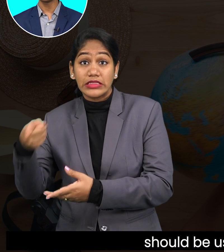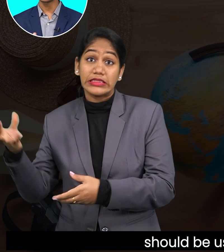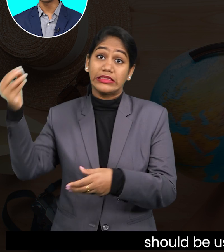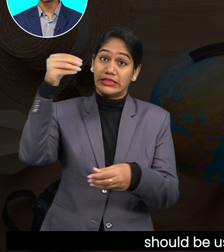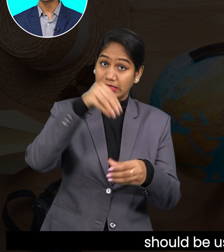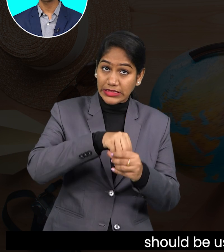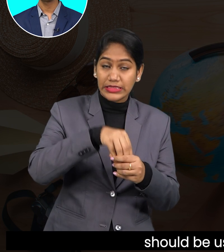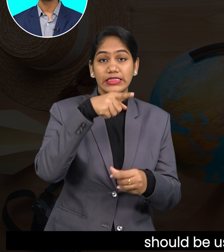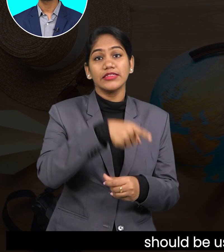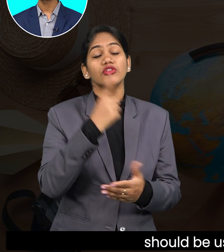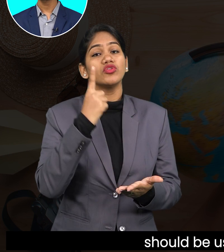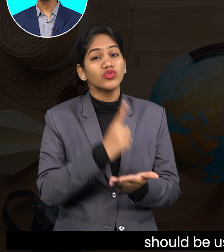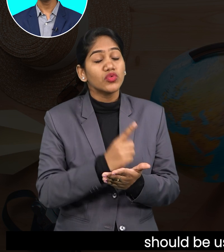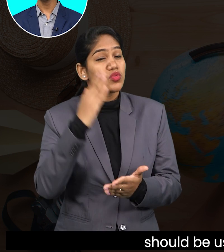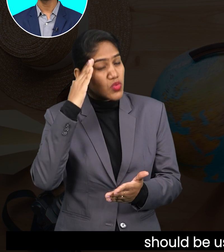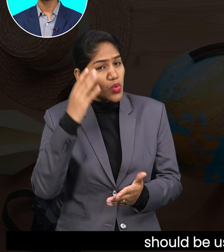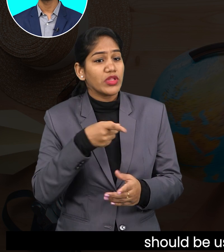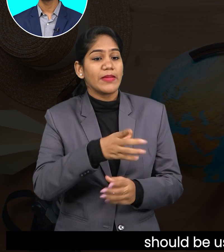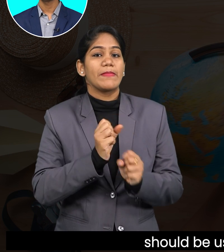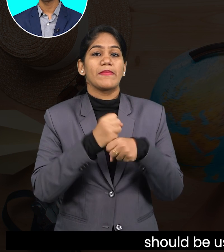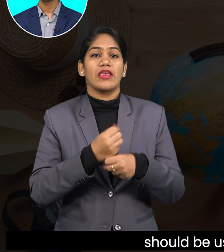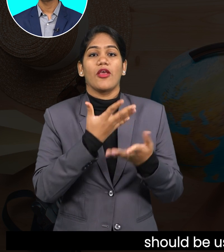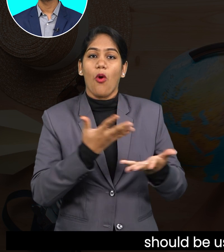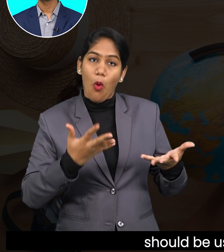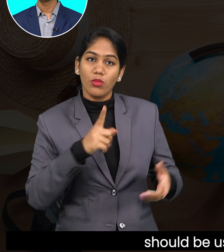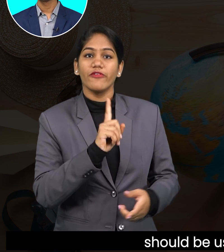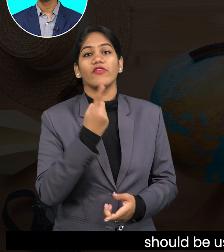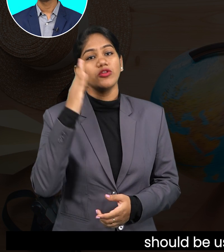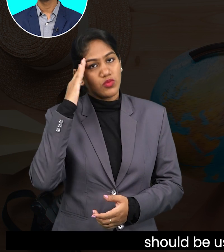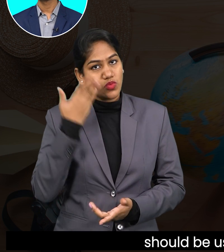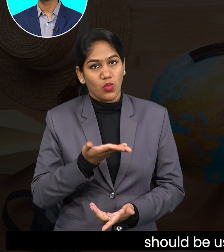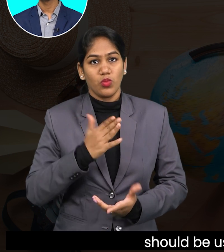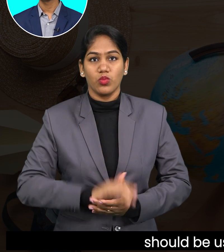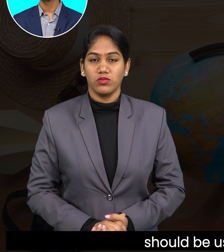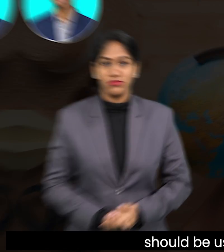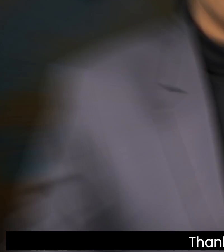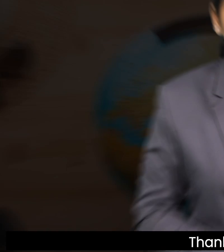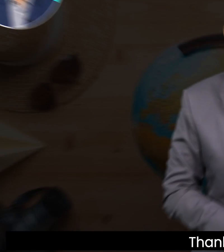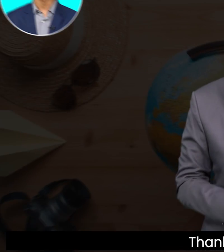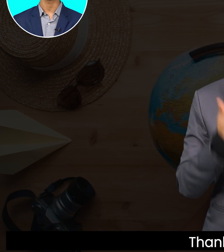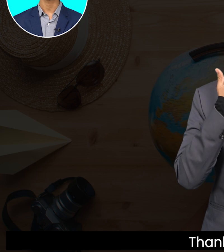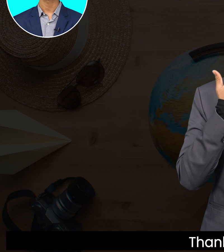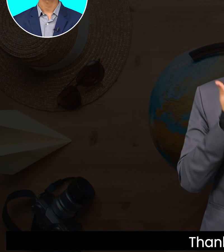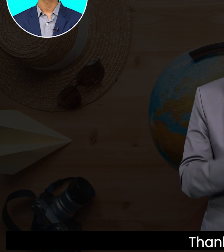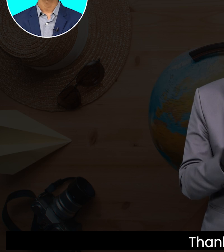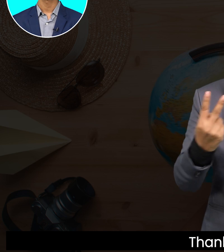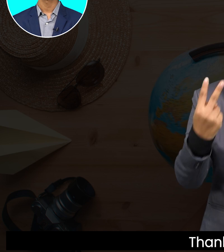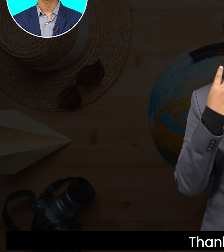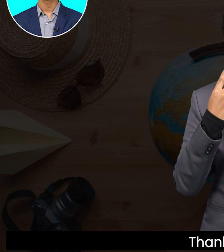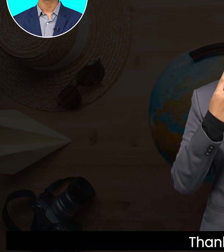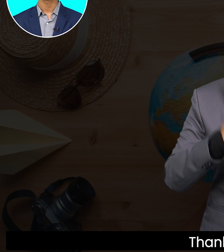used for making an object. Thank you for watching.